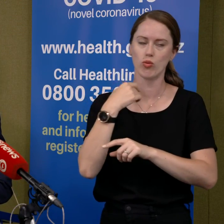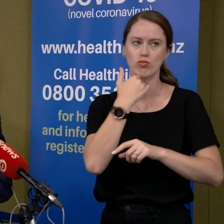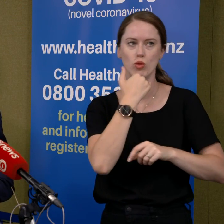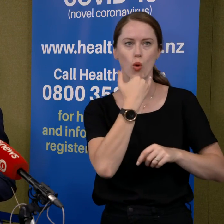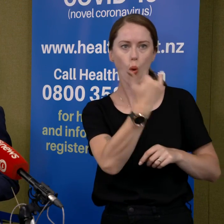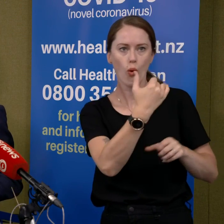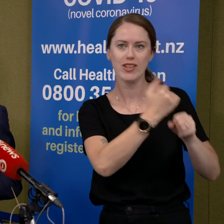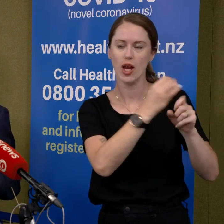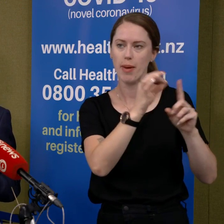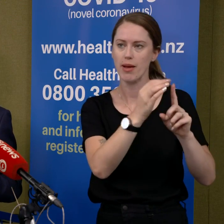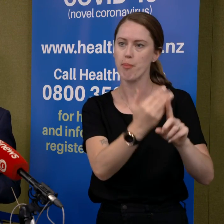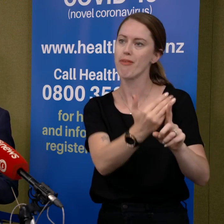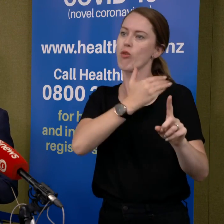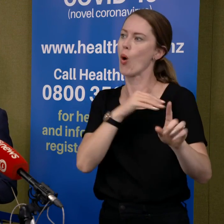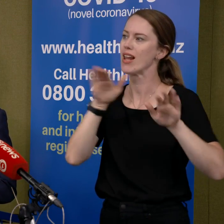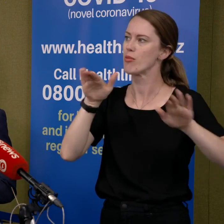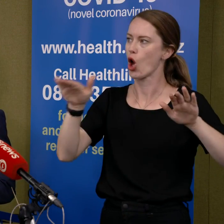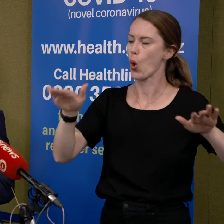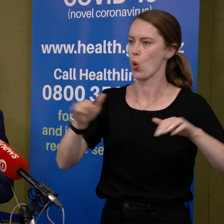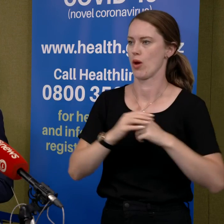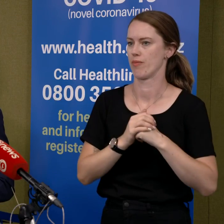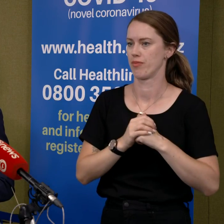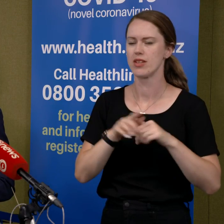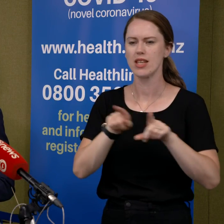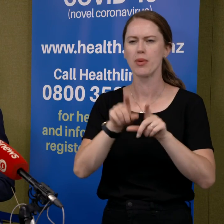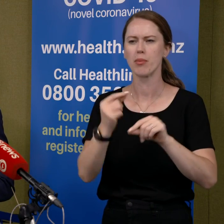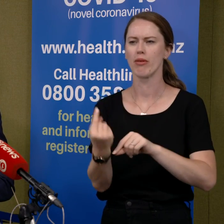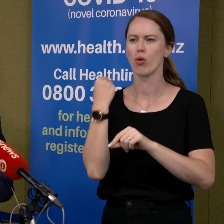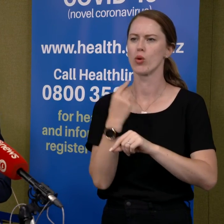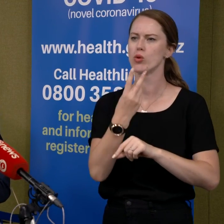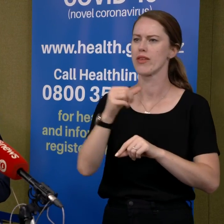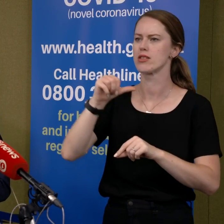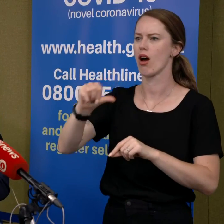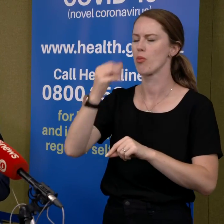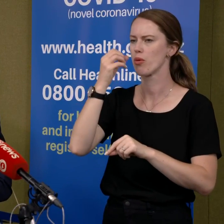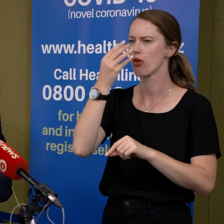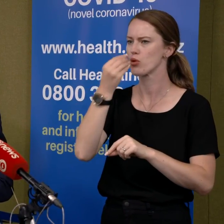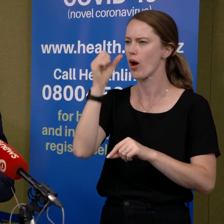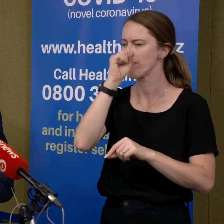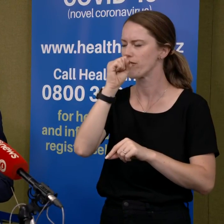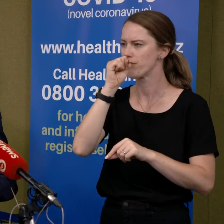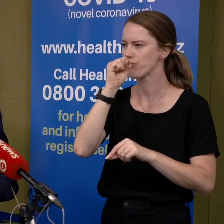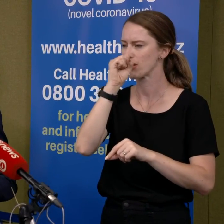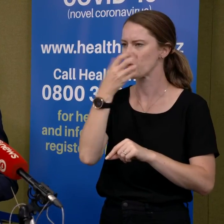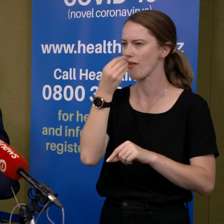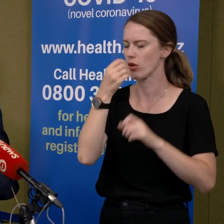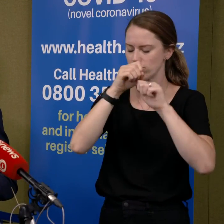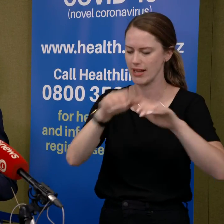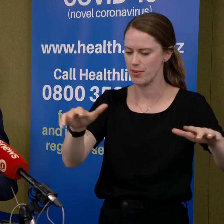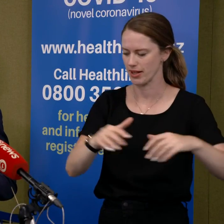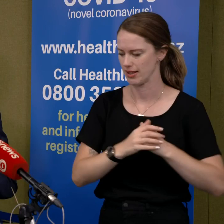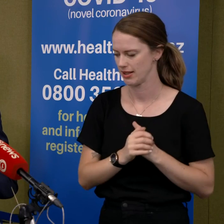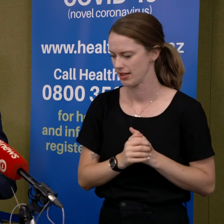if they're turning up there. And these are all things we did in 2009 with the swine flu pandemic. And as I was saying the other day,